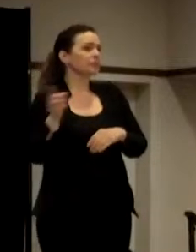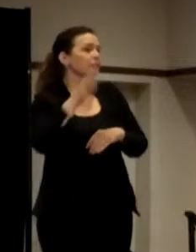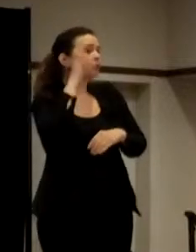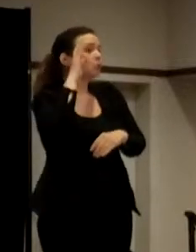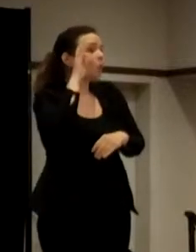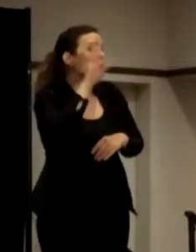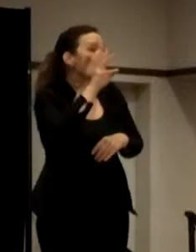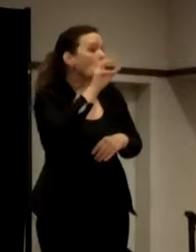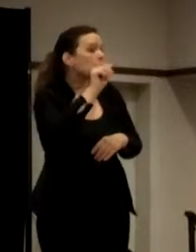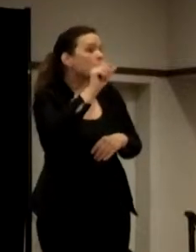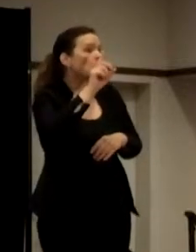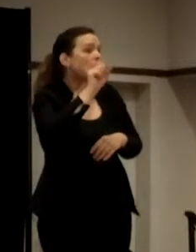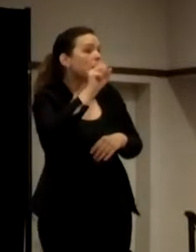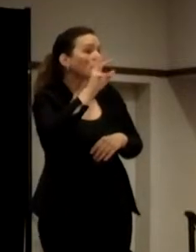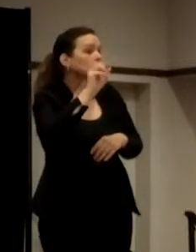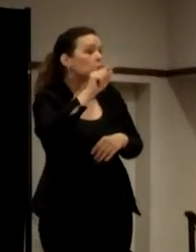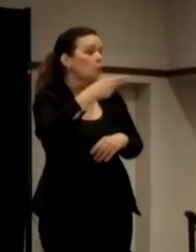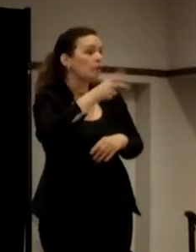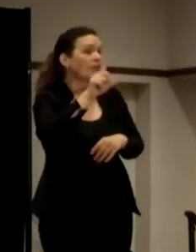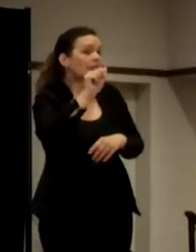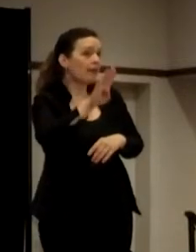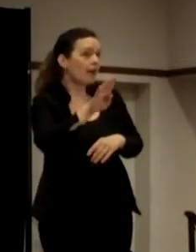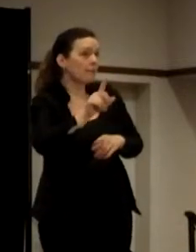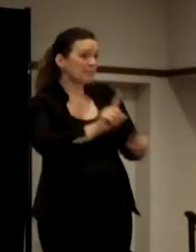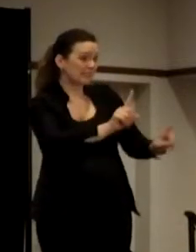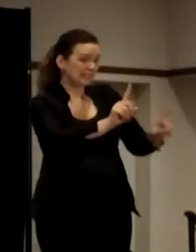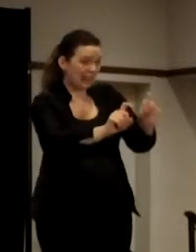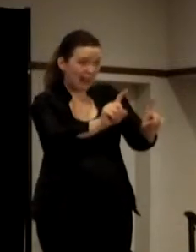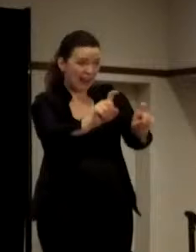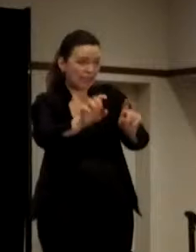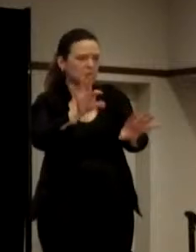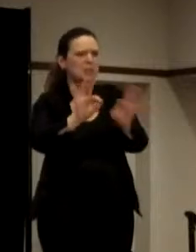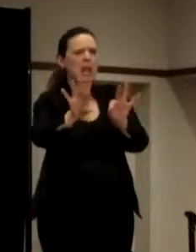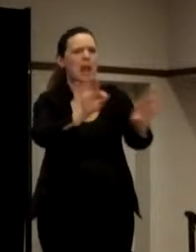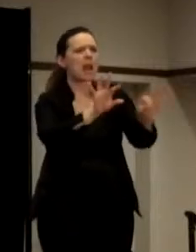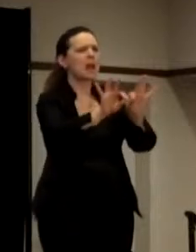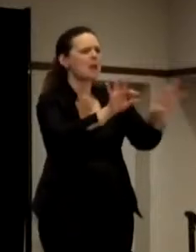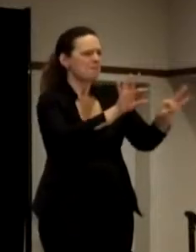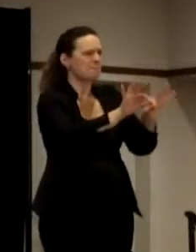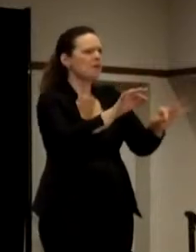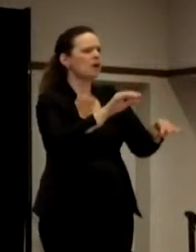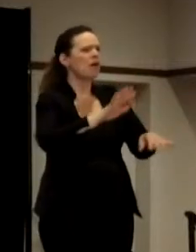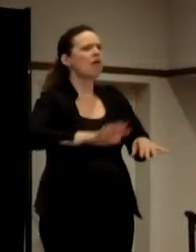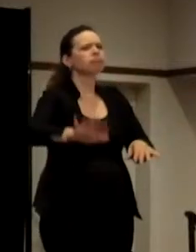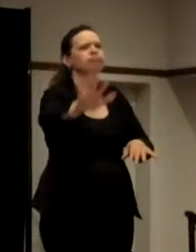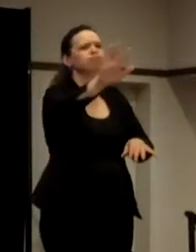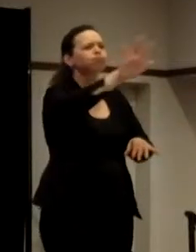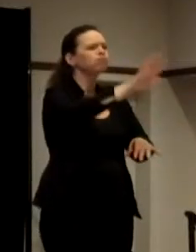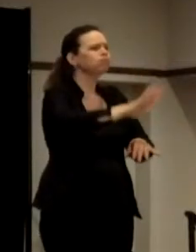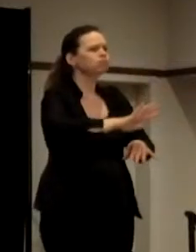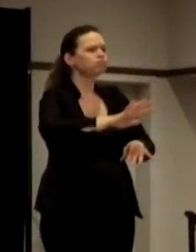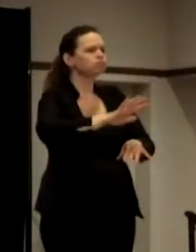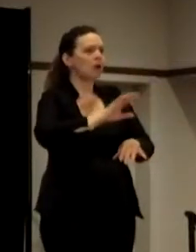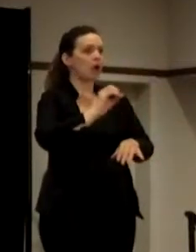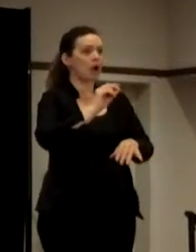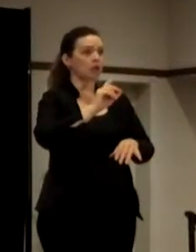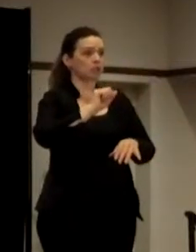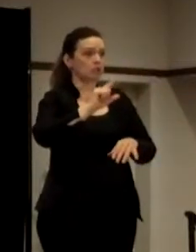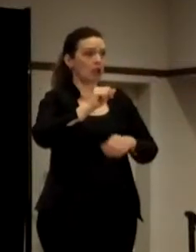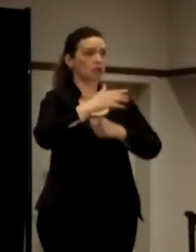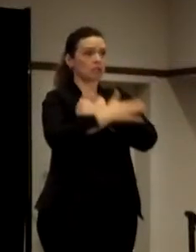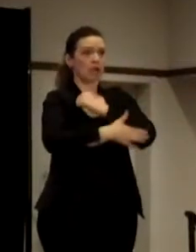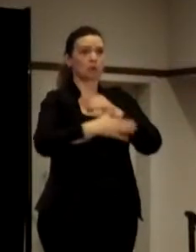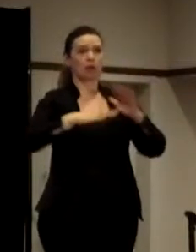on positive cases throughout, and they get samples from all the counties. And we haven't been alerted to any new trend out of